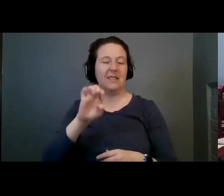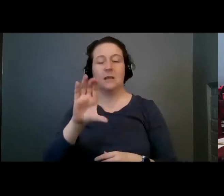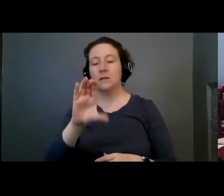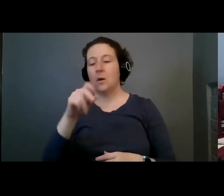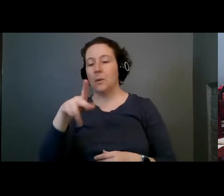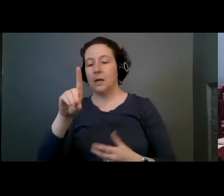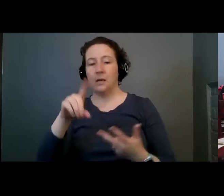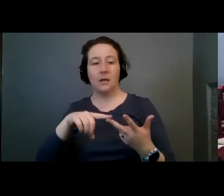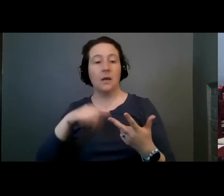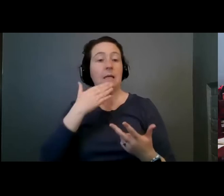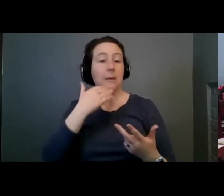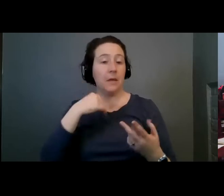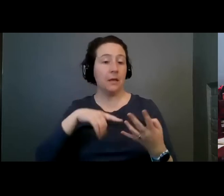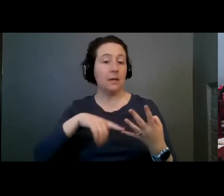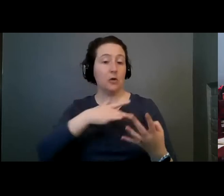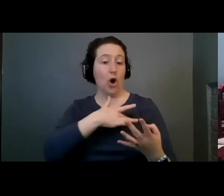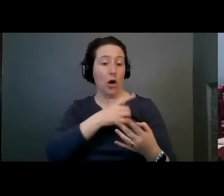diabetes, heart disease,